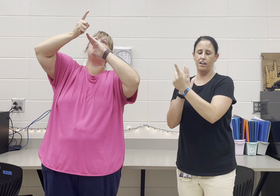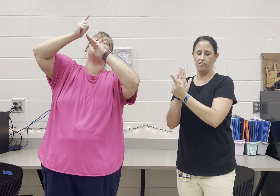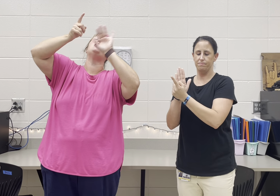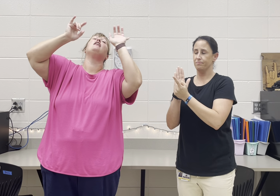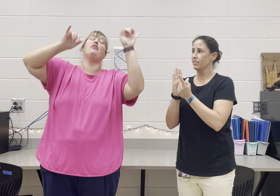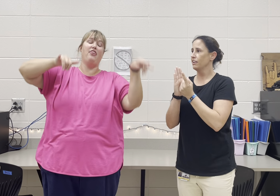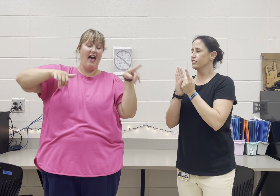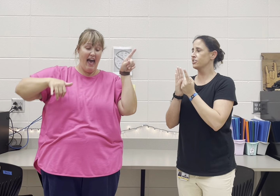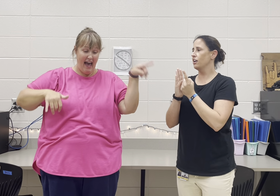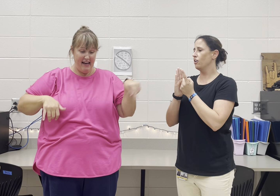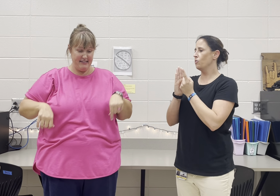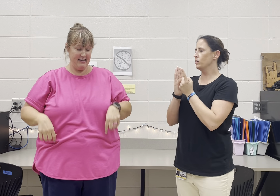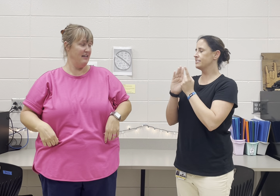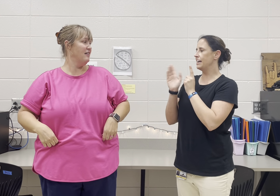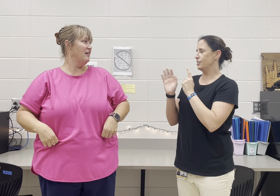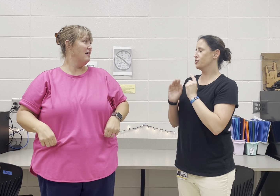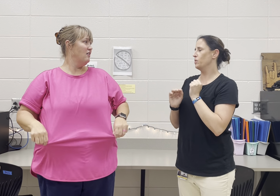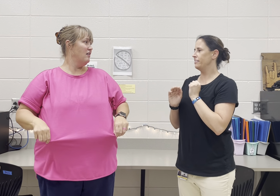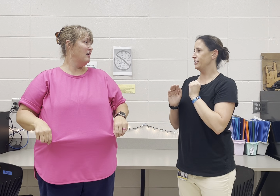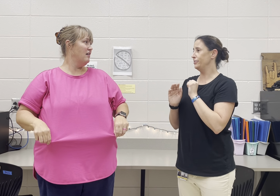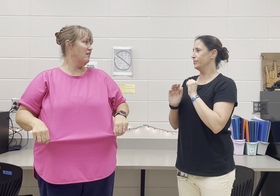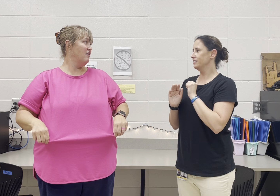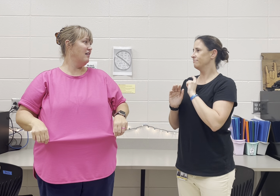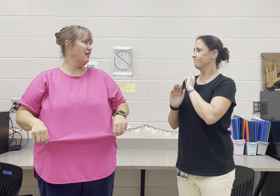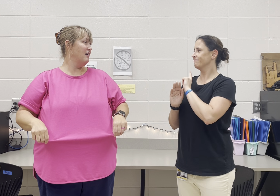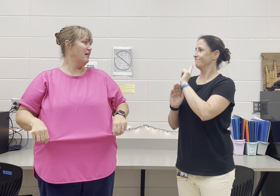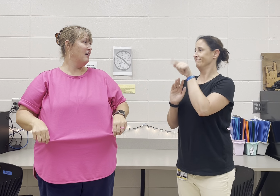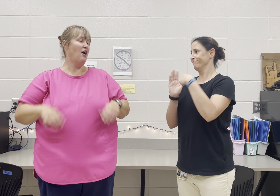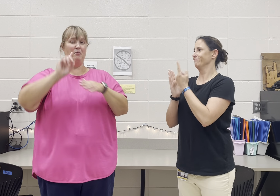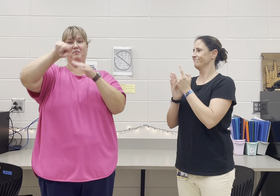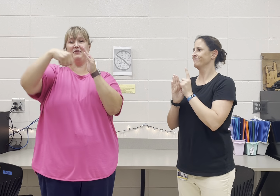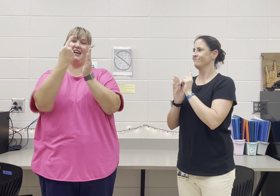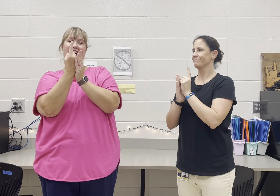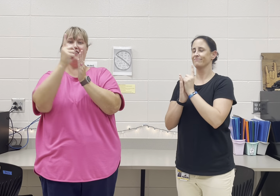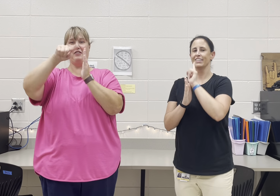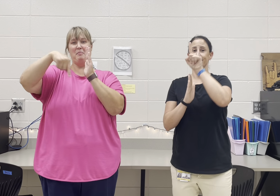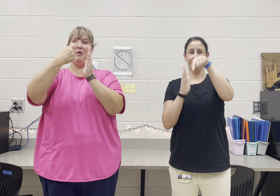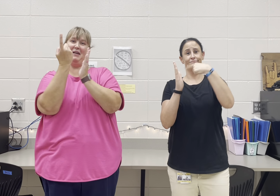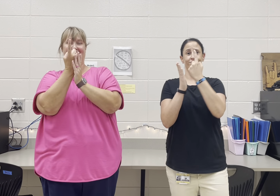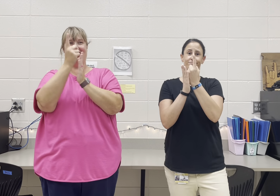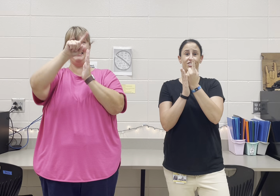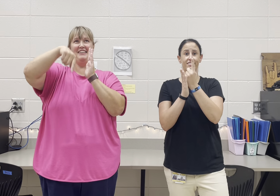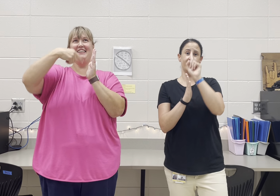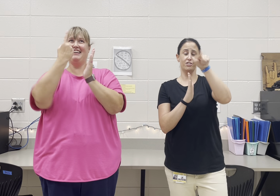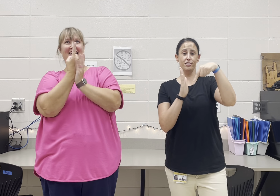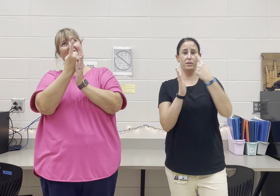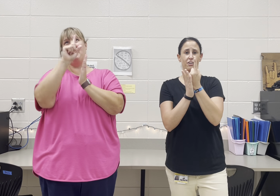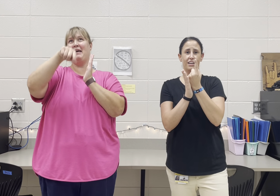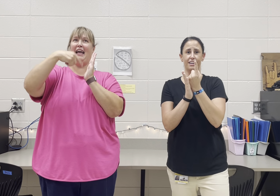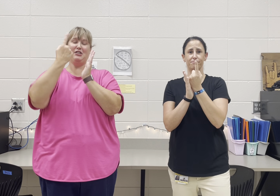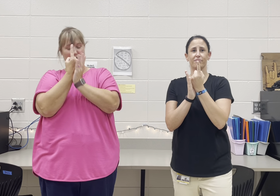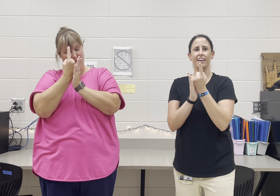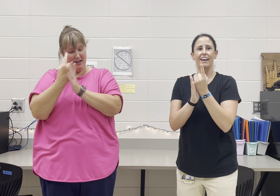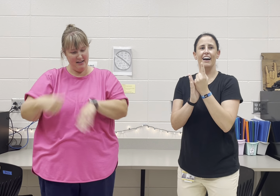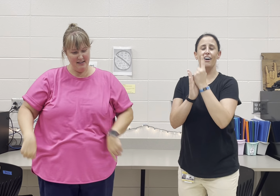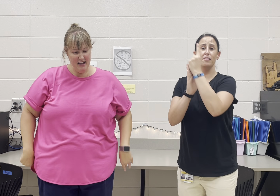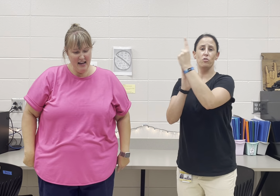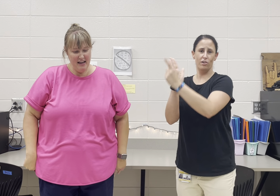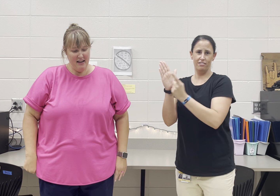Oh. That. So what's the extra way that you do it? Oh, I flip my wrist. She's extra. We I know the that. extra. Or